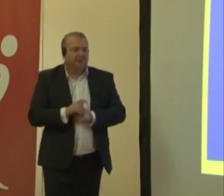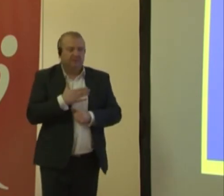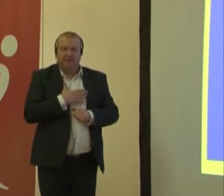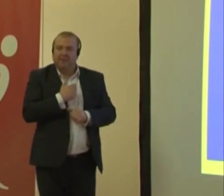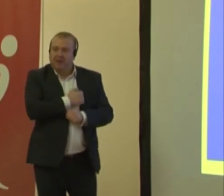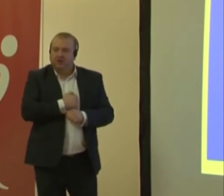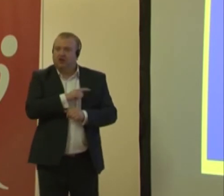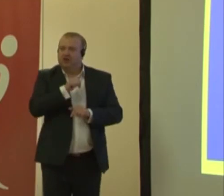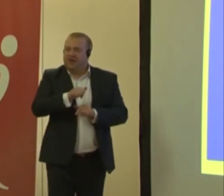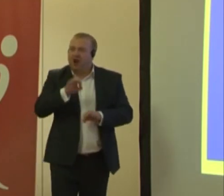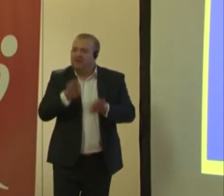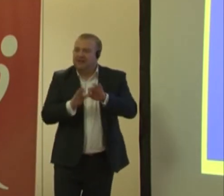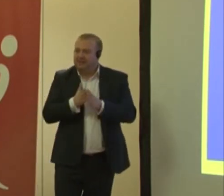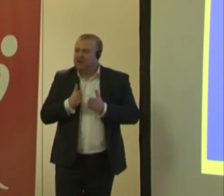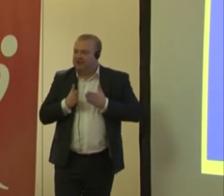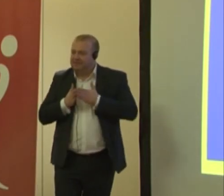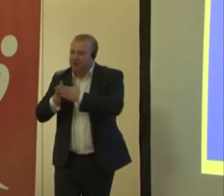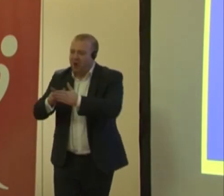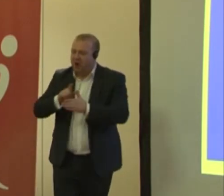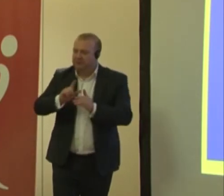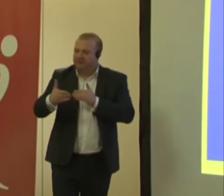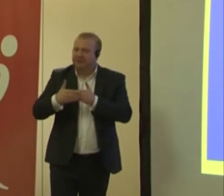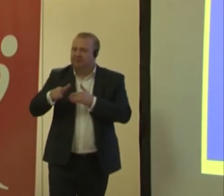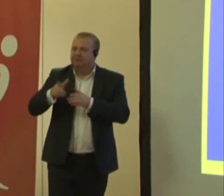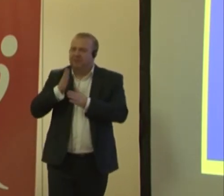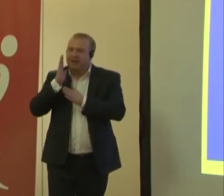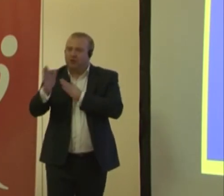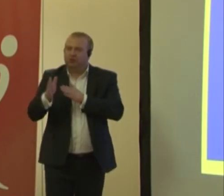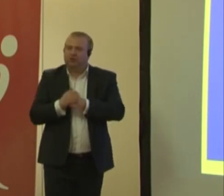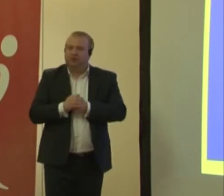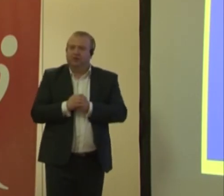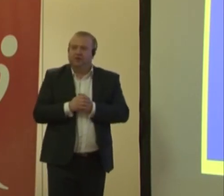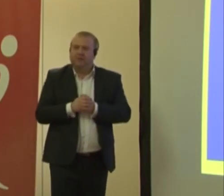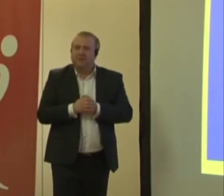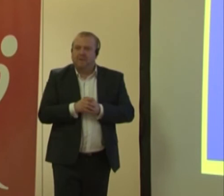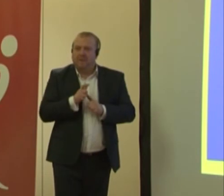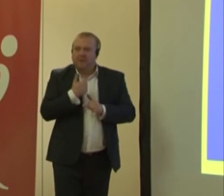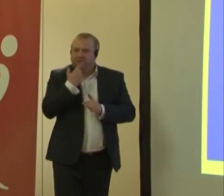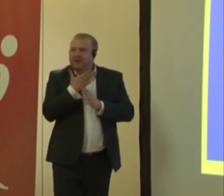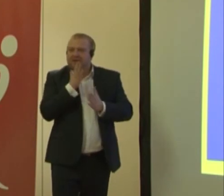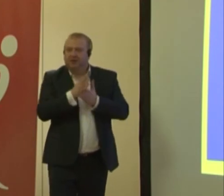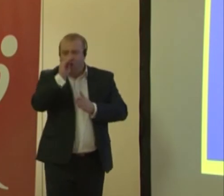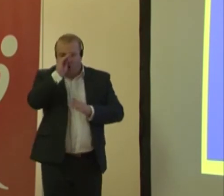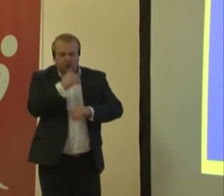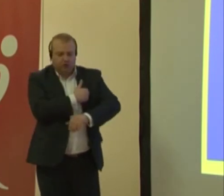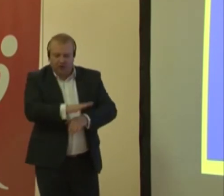with disabilities. We are also talking learners from different cultural backgrounds, language,